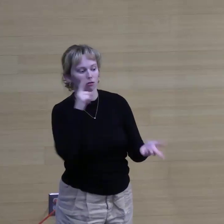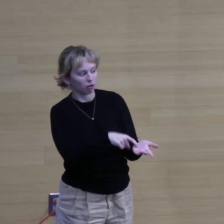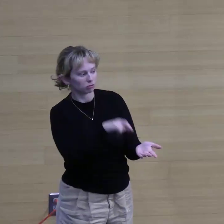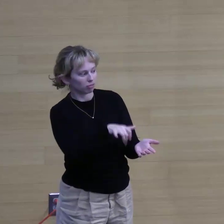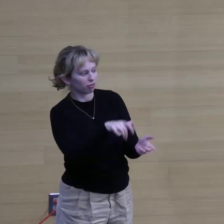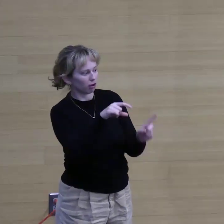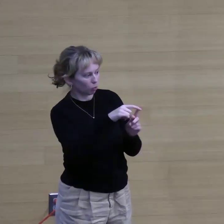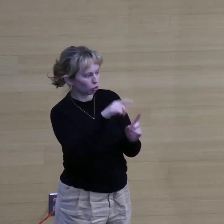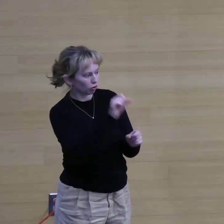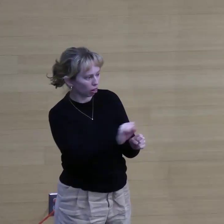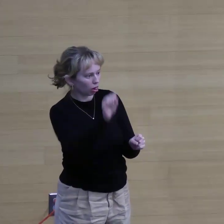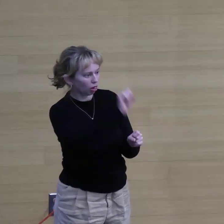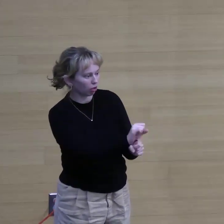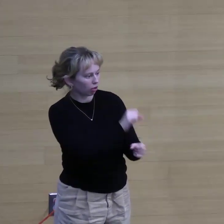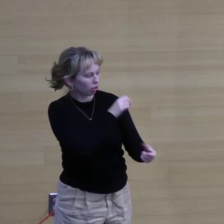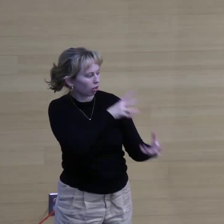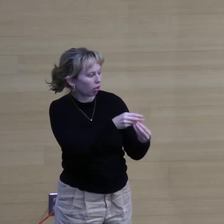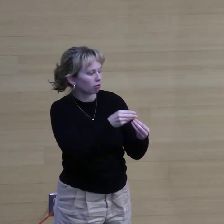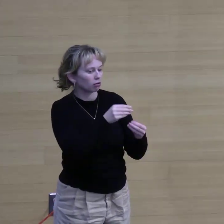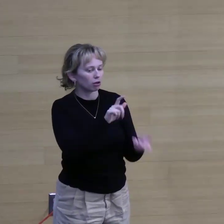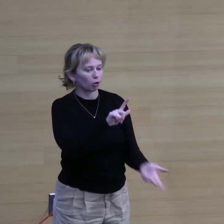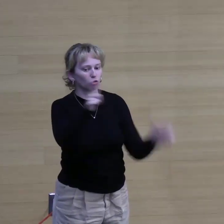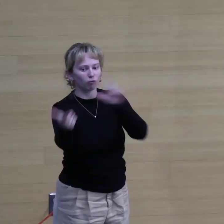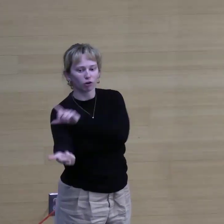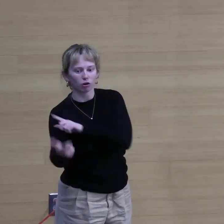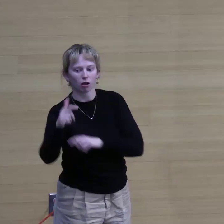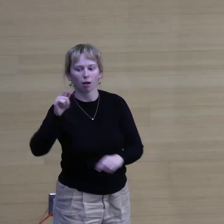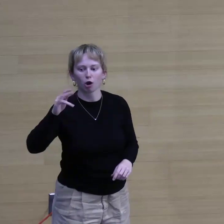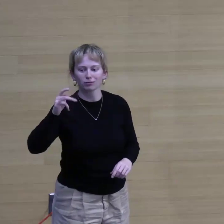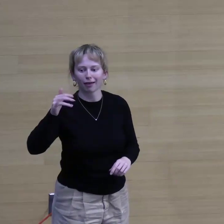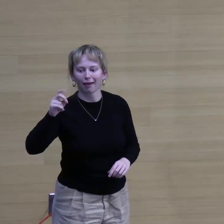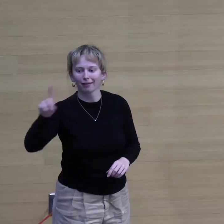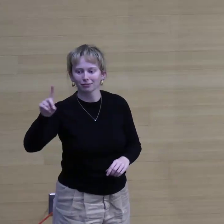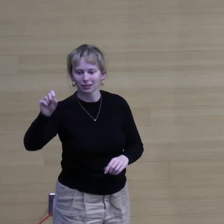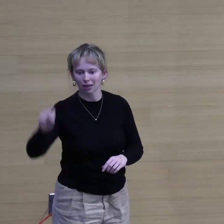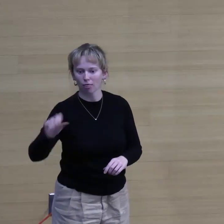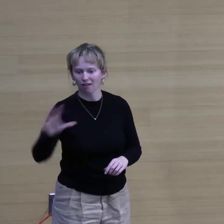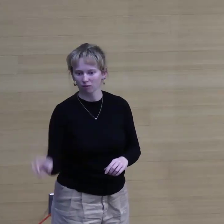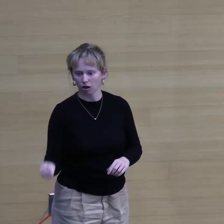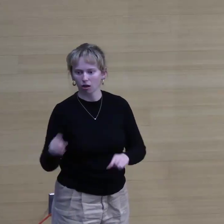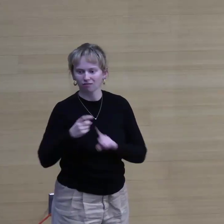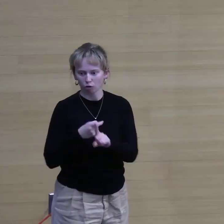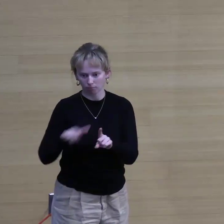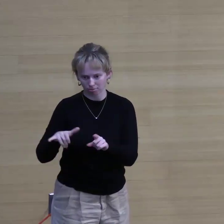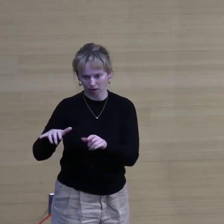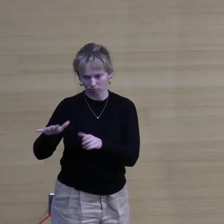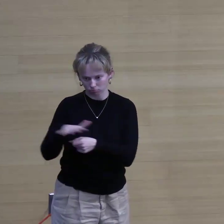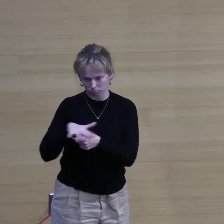disabled activists working to overturn apartheid in South Africa. That's where it comes from.